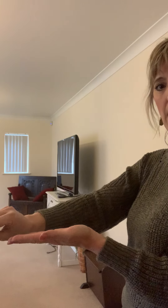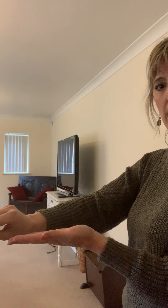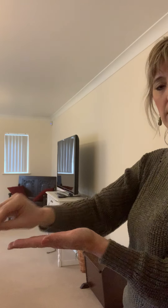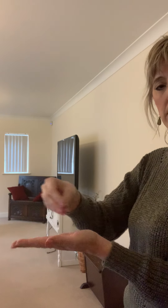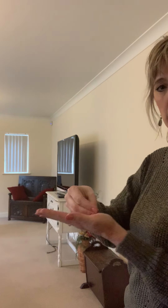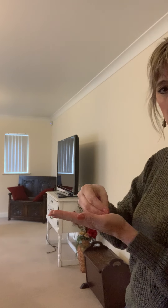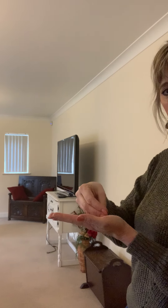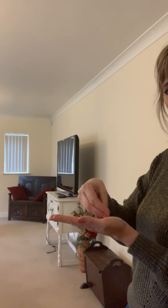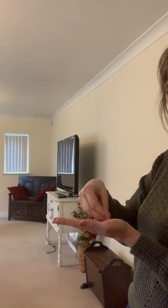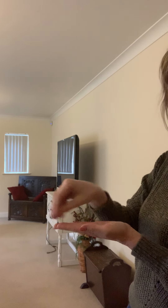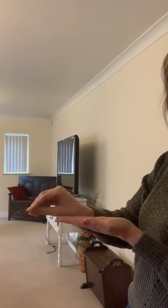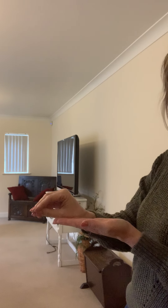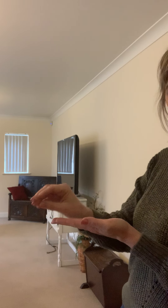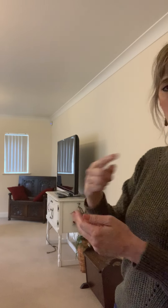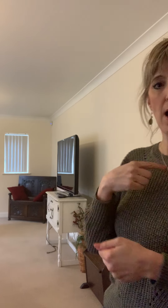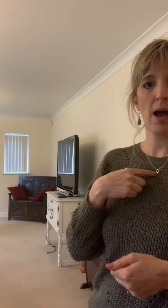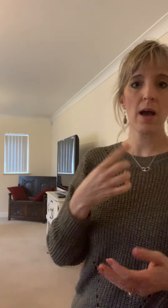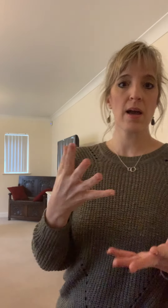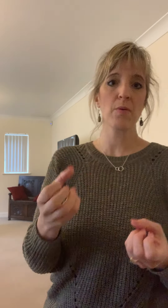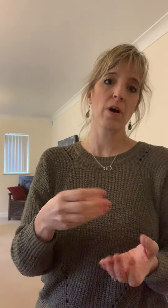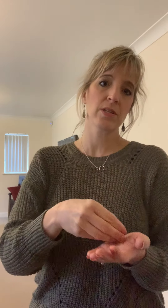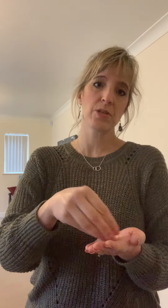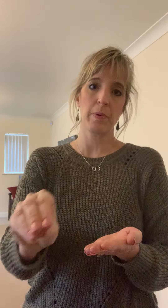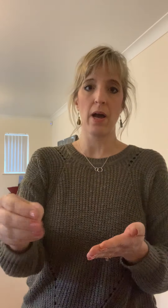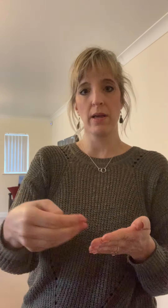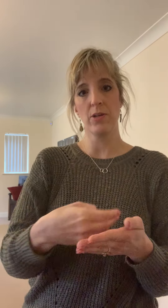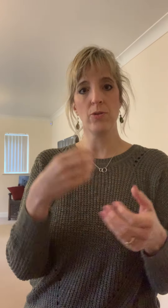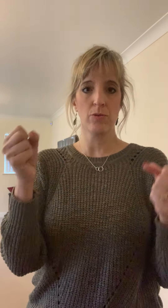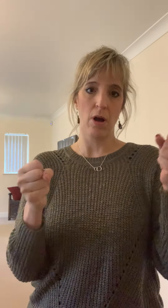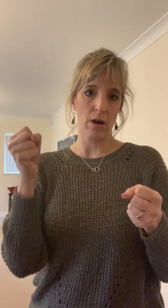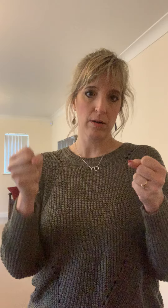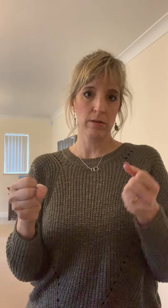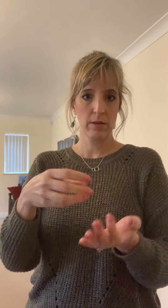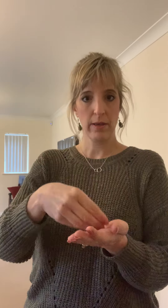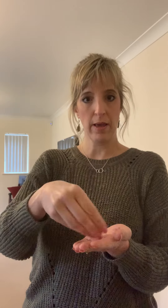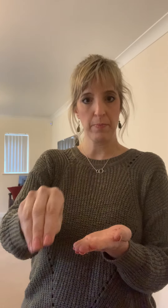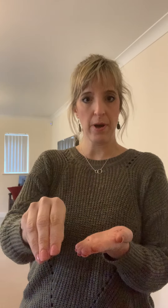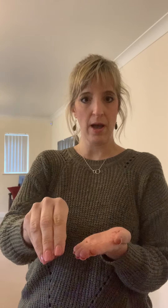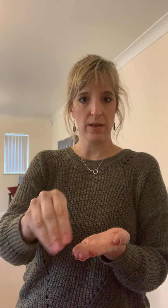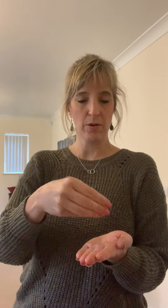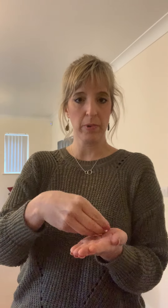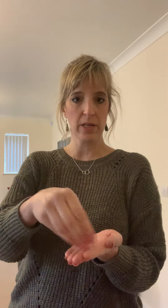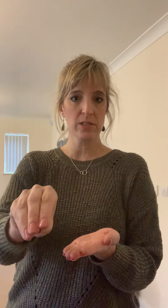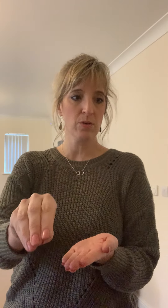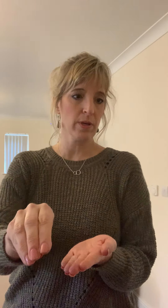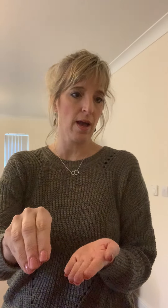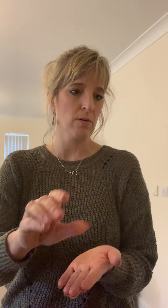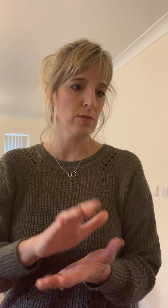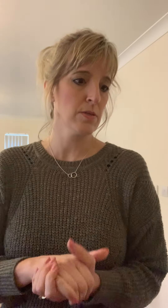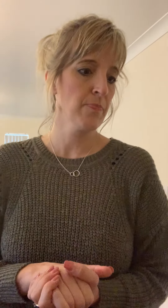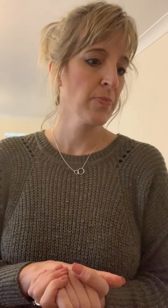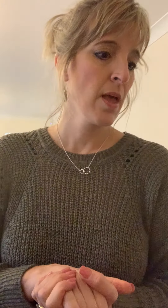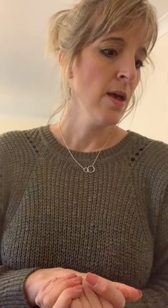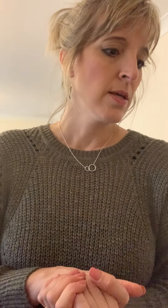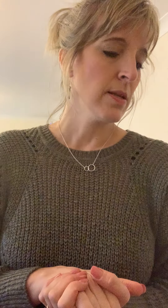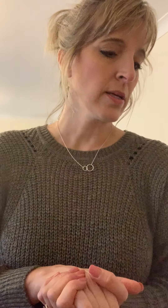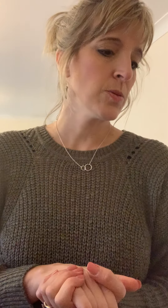Buy. Buy. I want to buy a new car, okay? Buy. Your money is going out. The next one